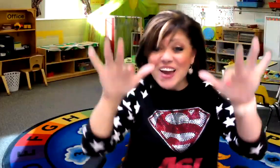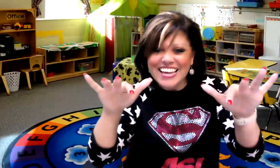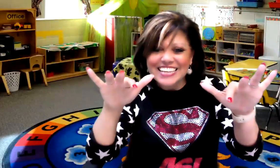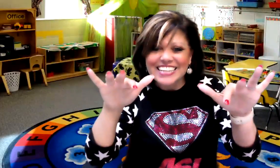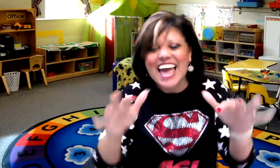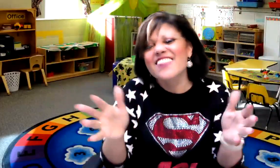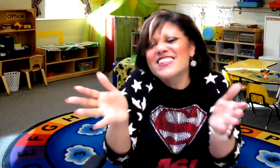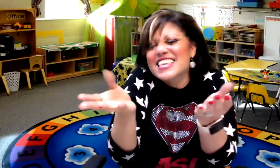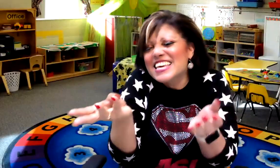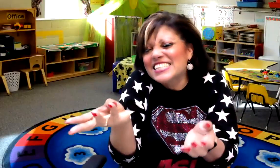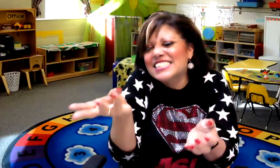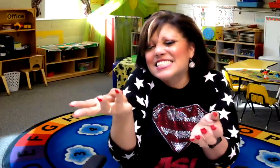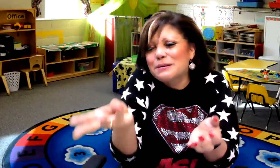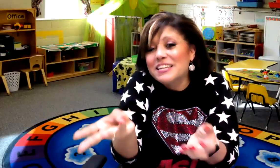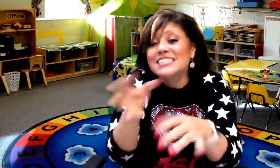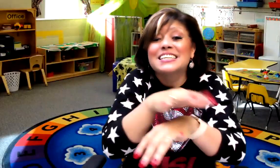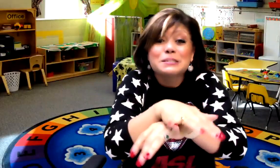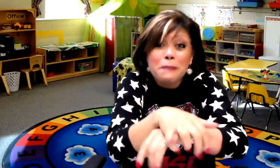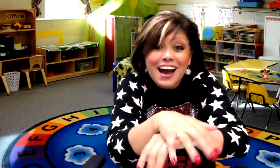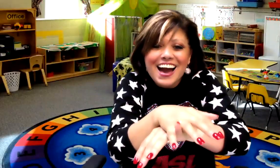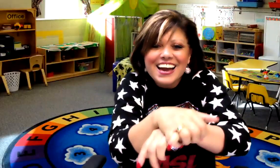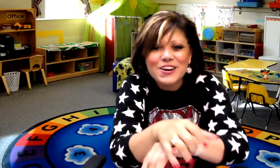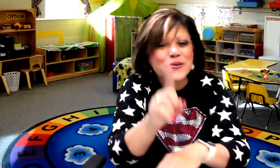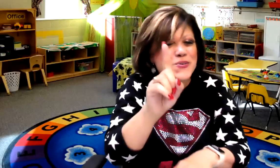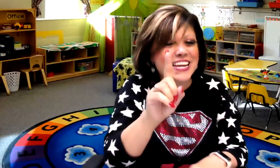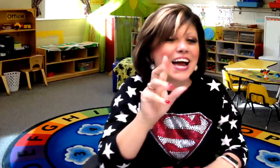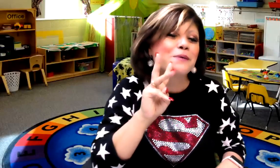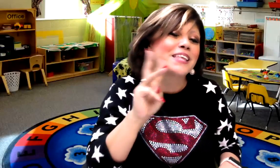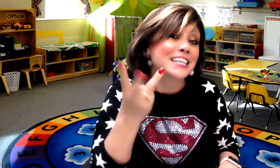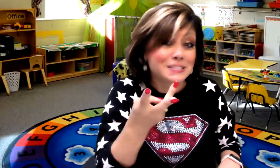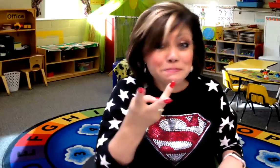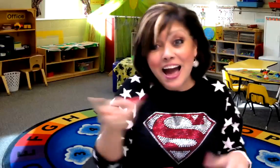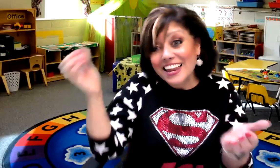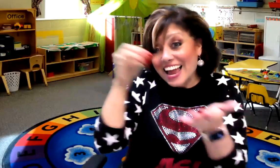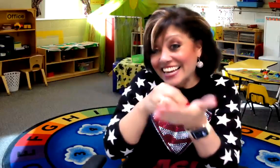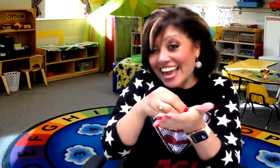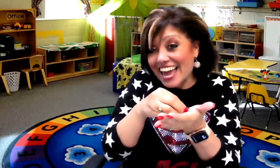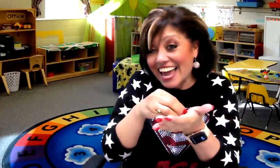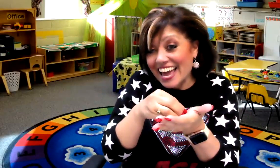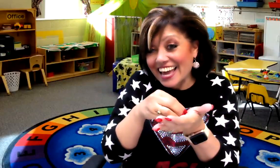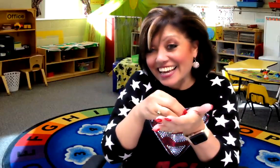rain. And the itsy bitsy spider went up the spout